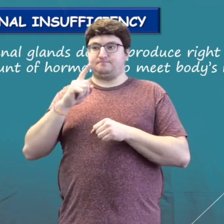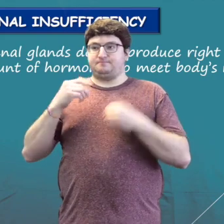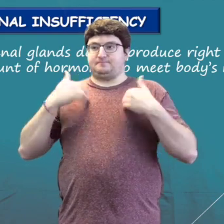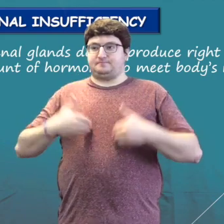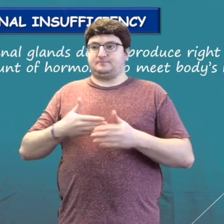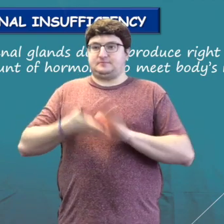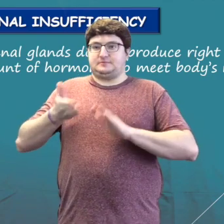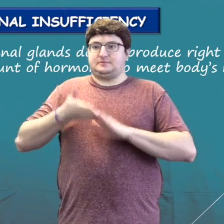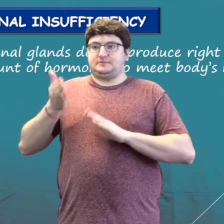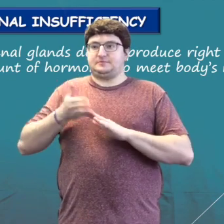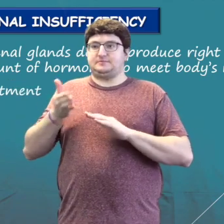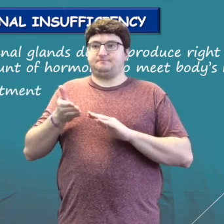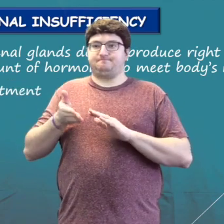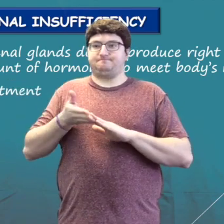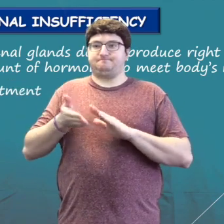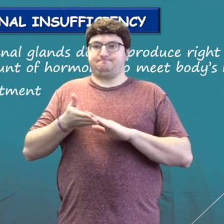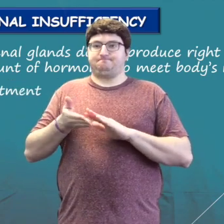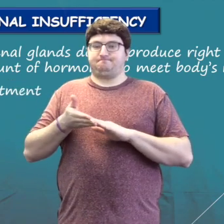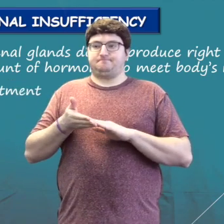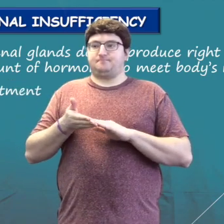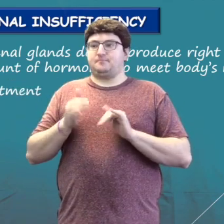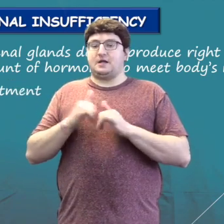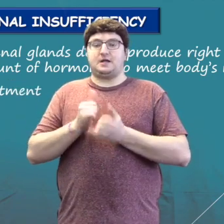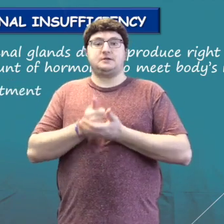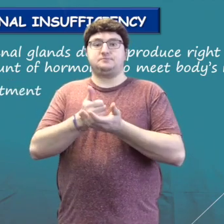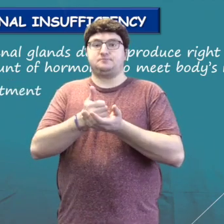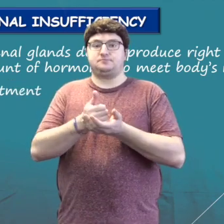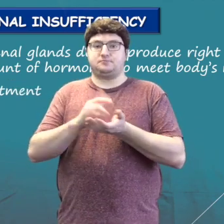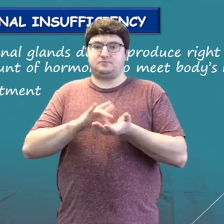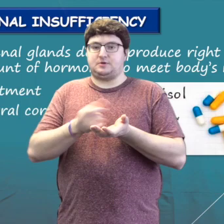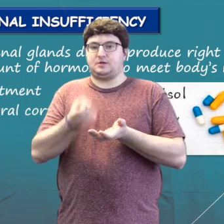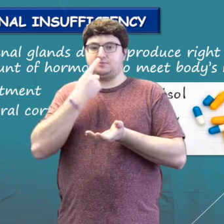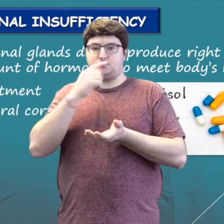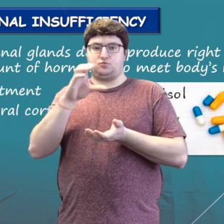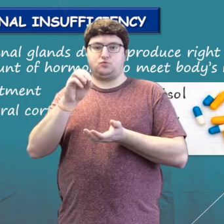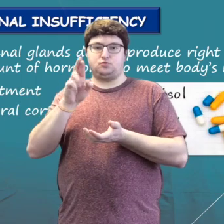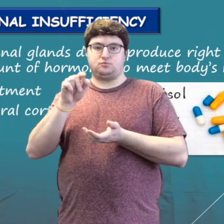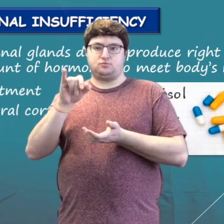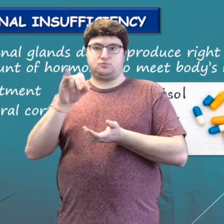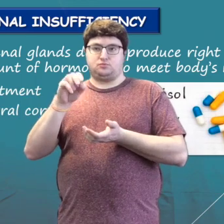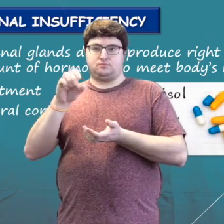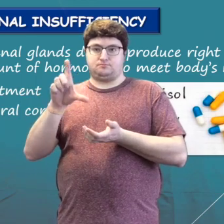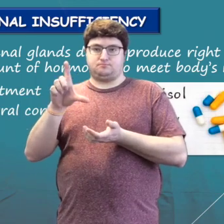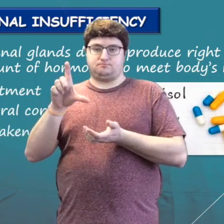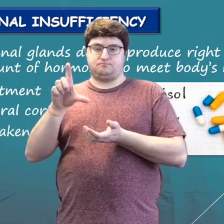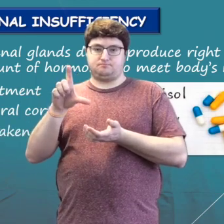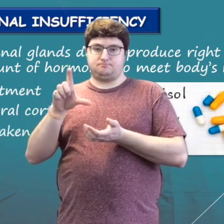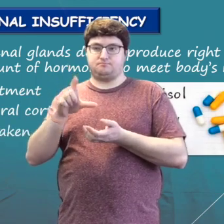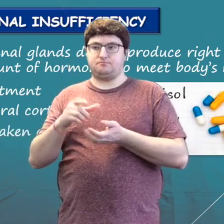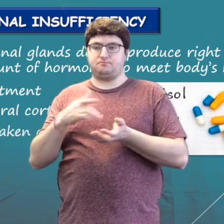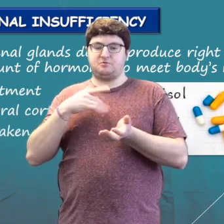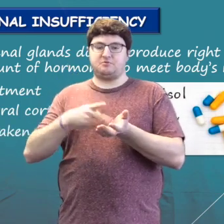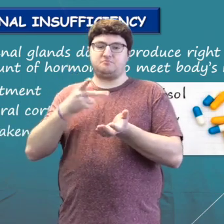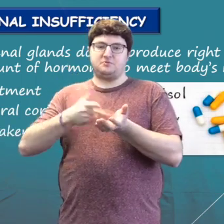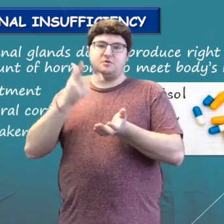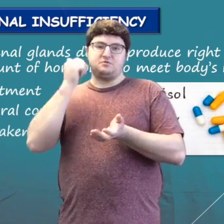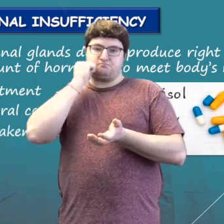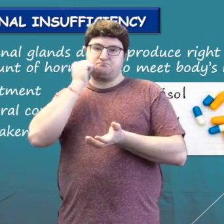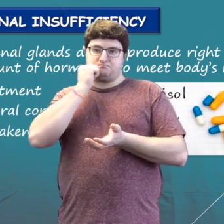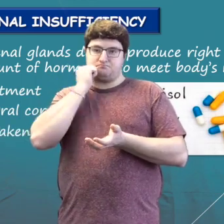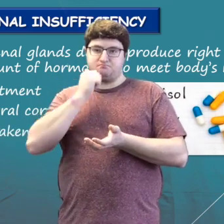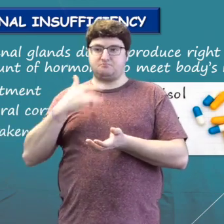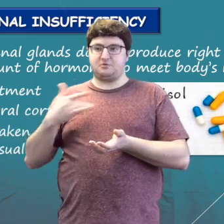needs. The treatment for adrenal insufficiency is oral cortisol, which is taken 2 to 3 times